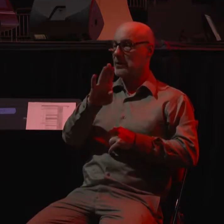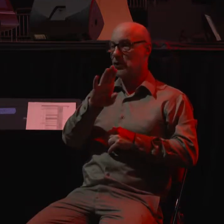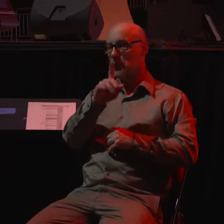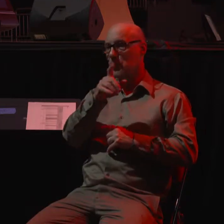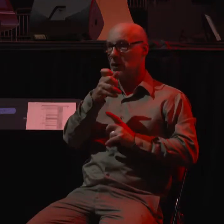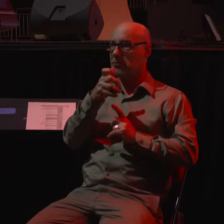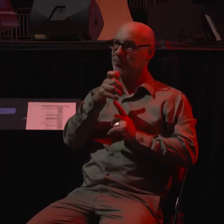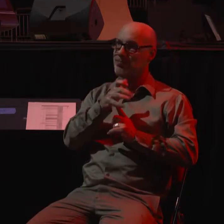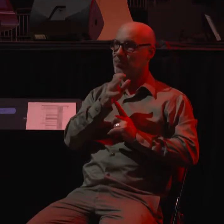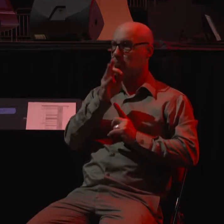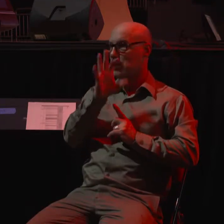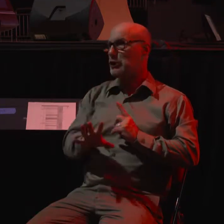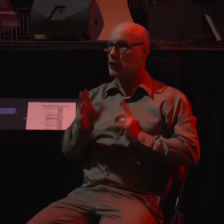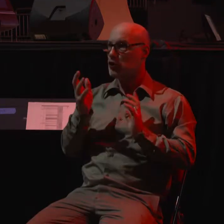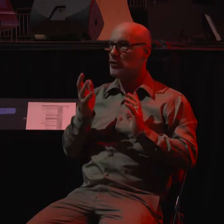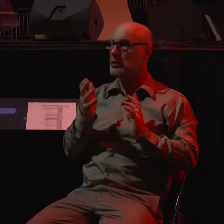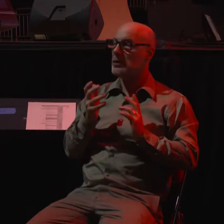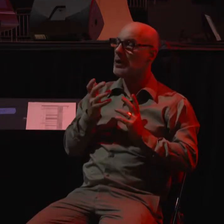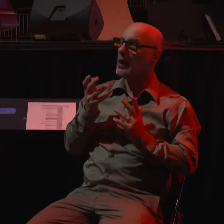Tell us about Dr. King as a preacher.